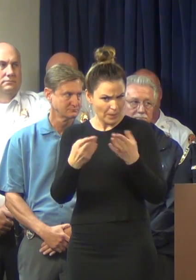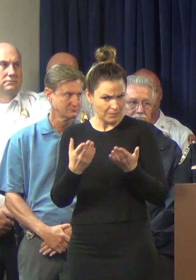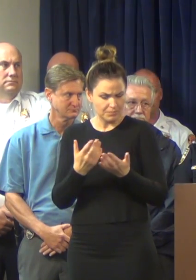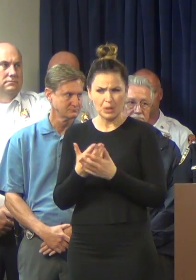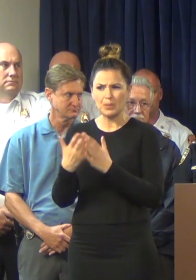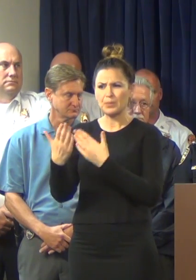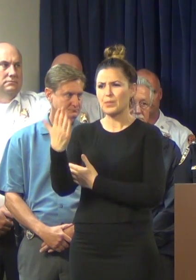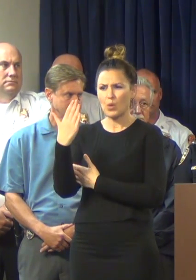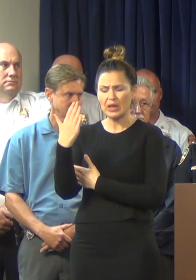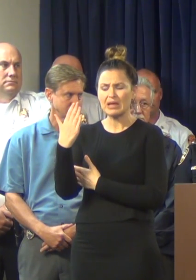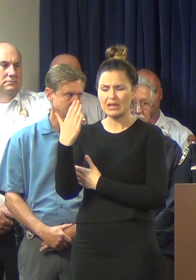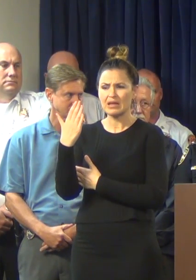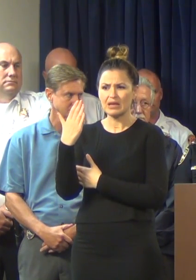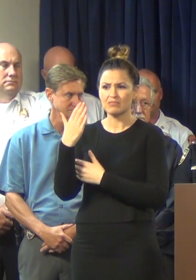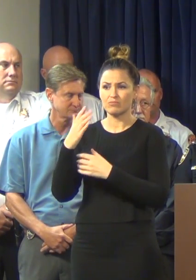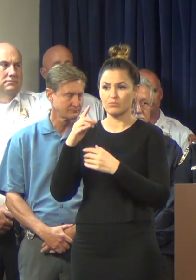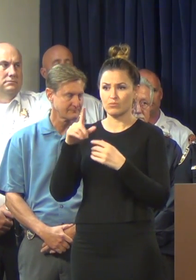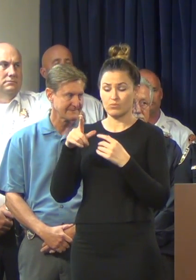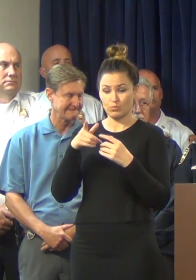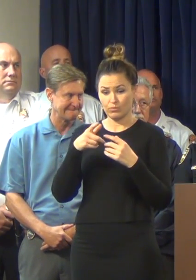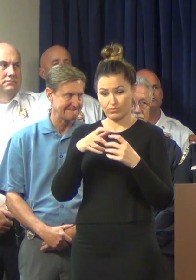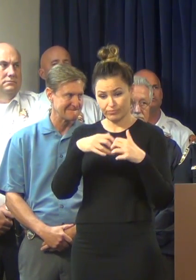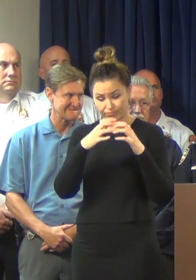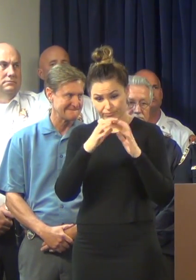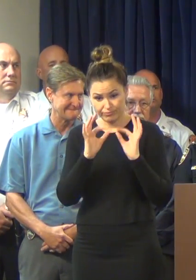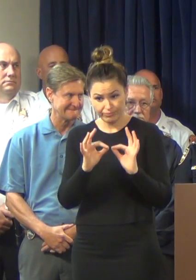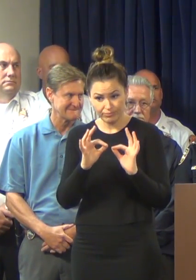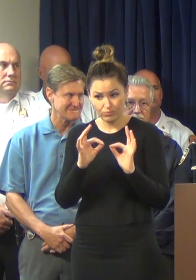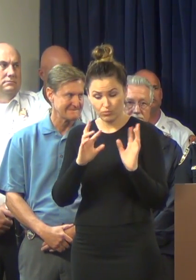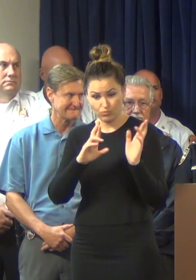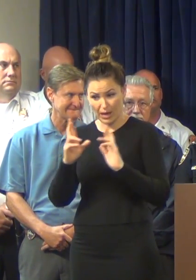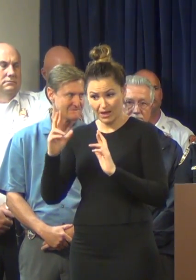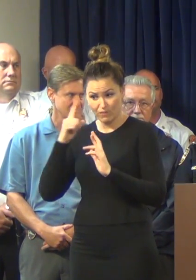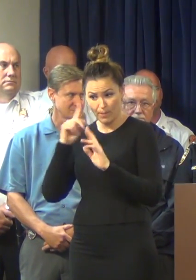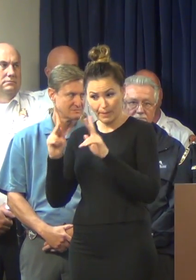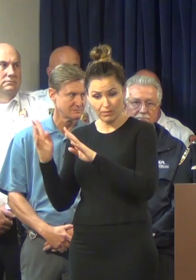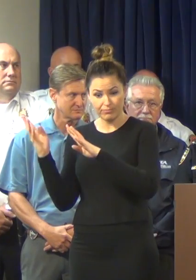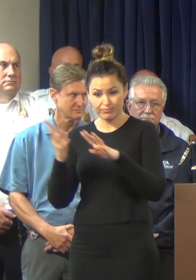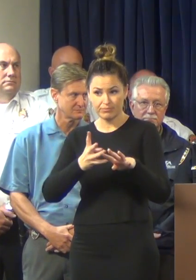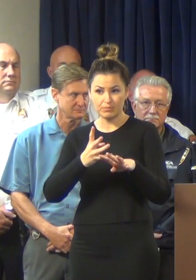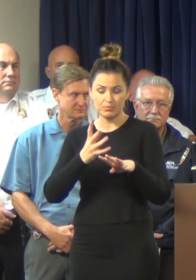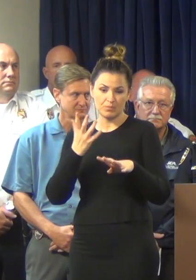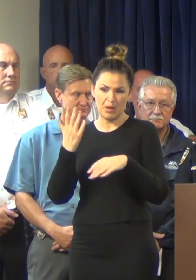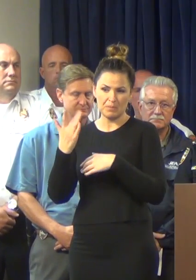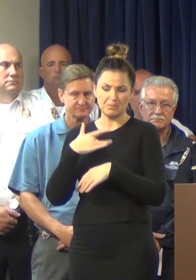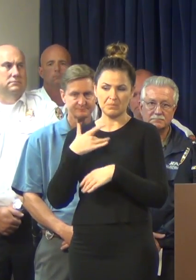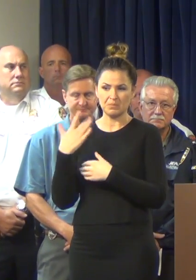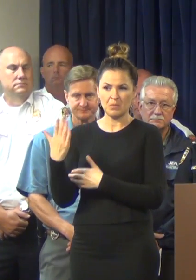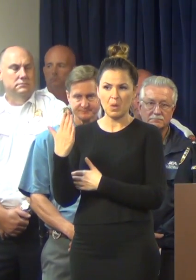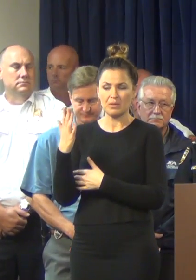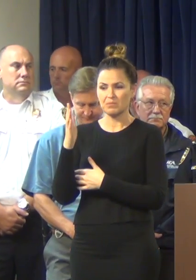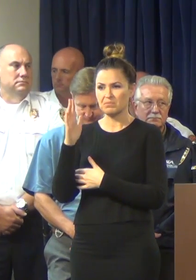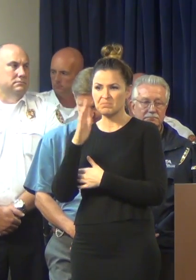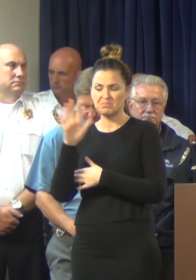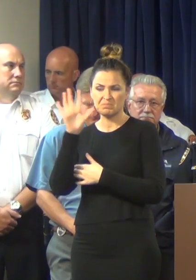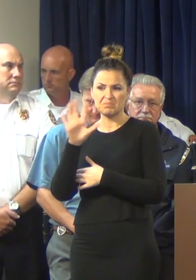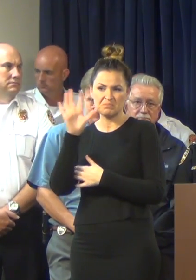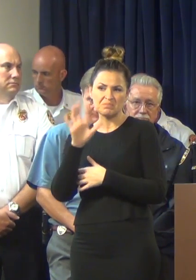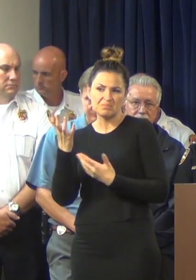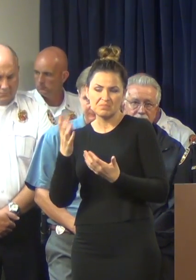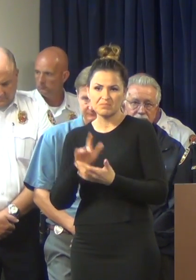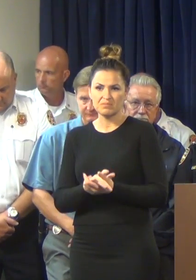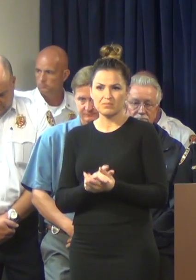the morning, once we get those operational in time to service the needs of the people who are evacuating by mid-morning.